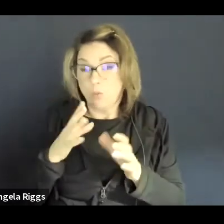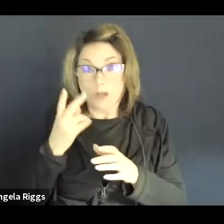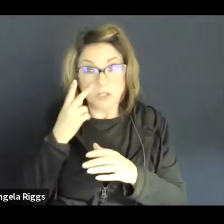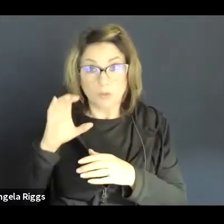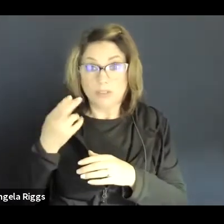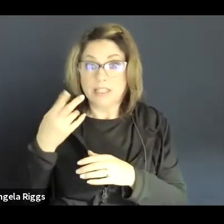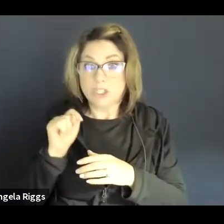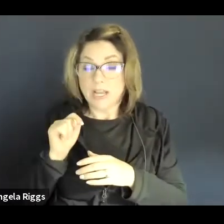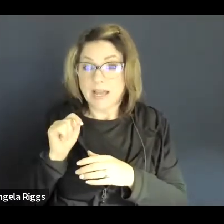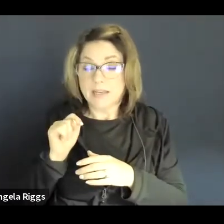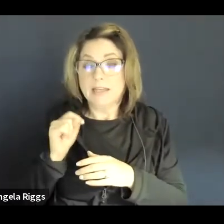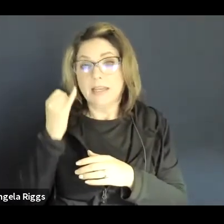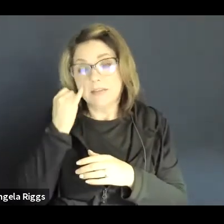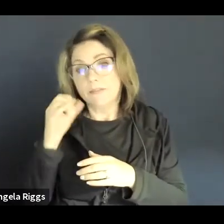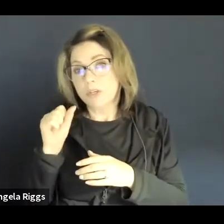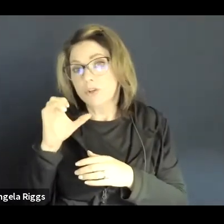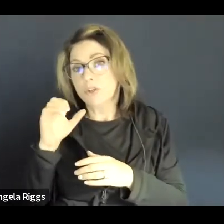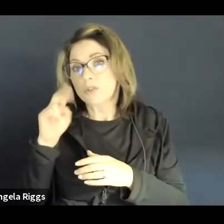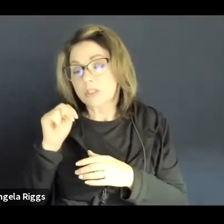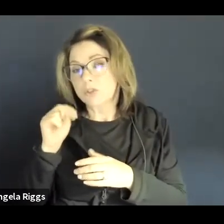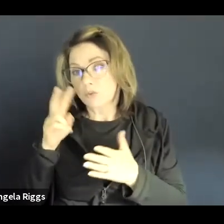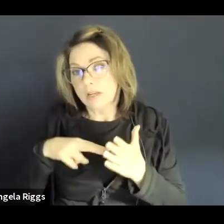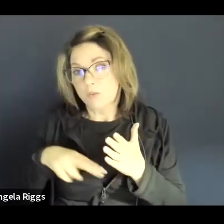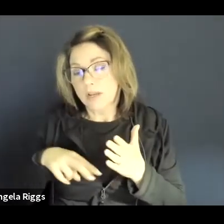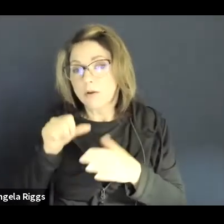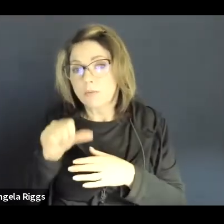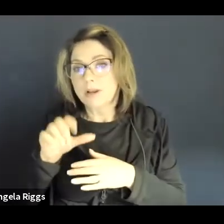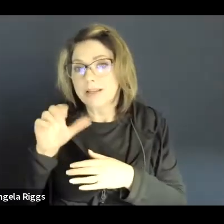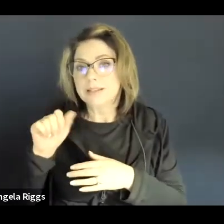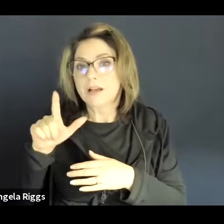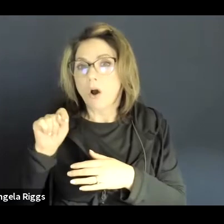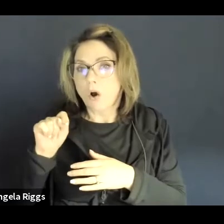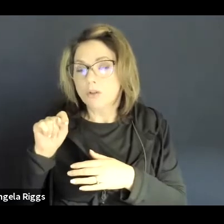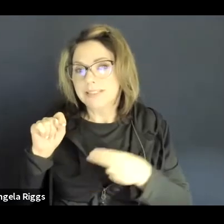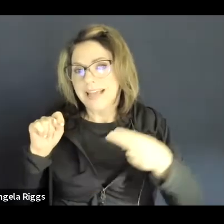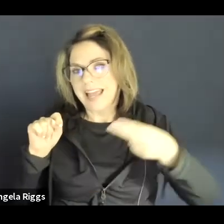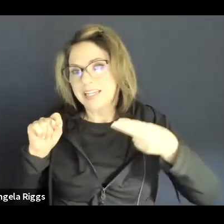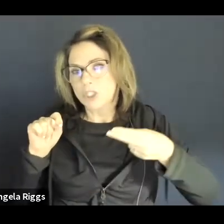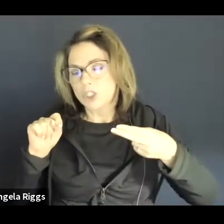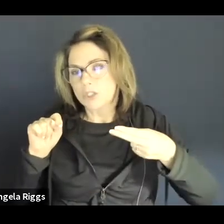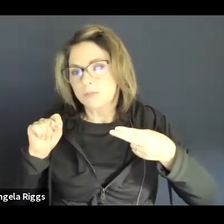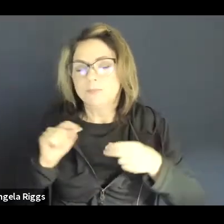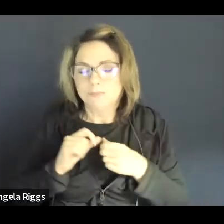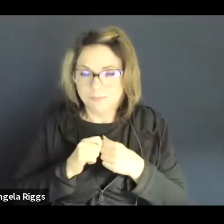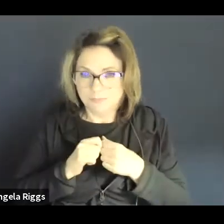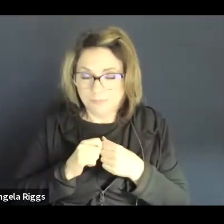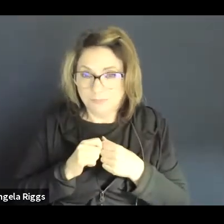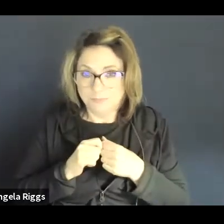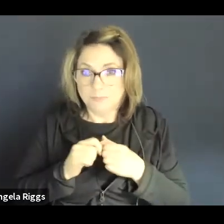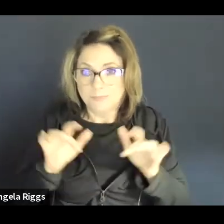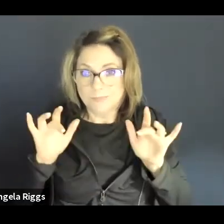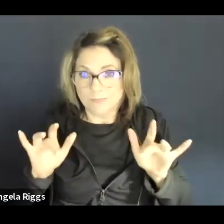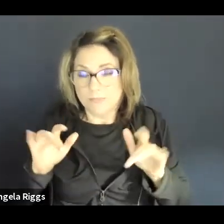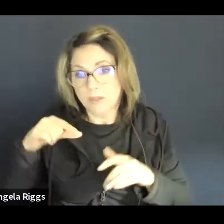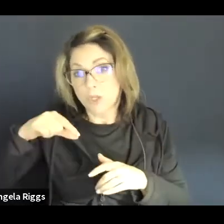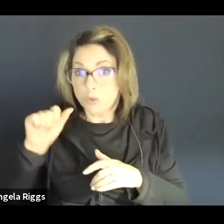you are using a screen reader, you can do that by pressing Alt+H. For Q&A time, please note that the